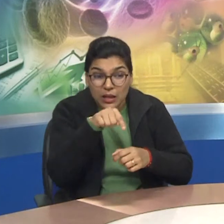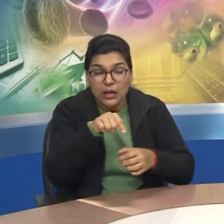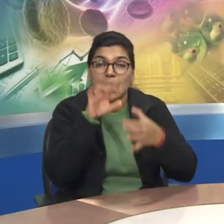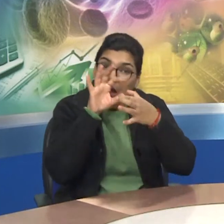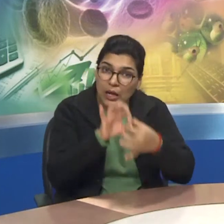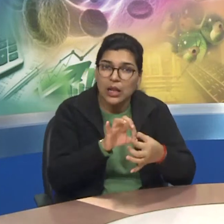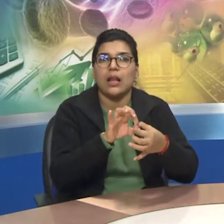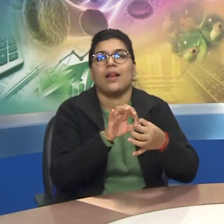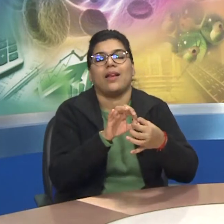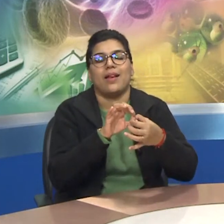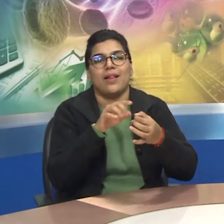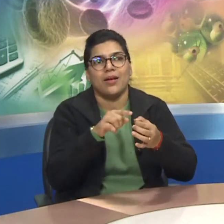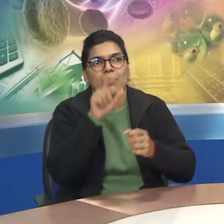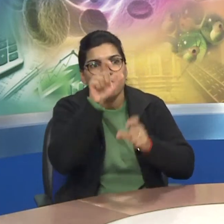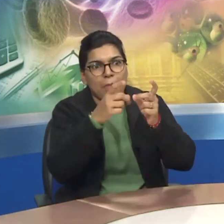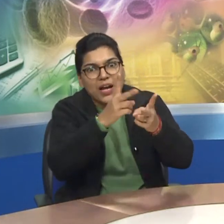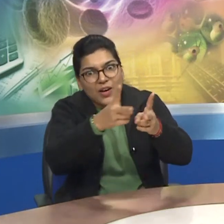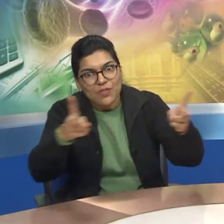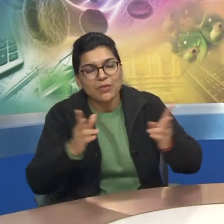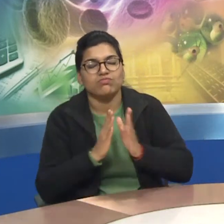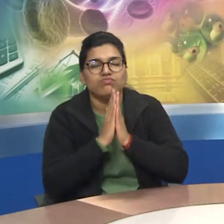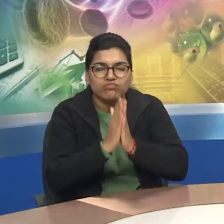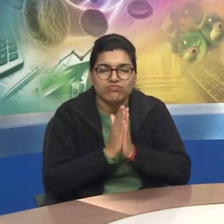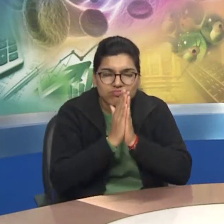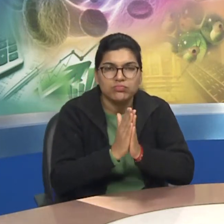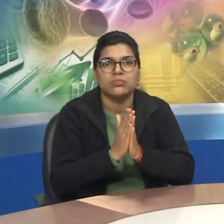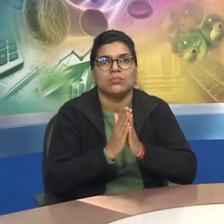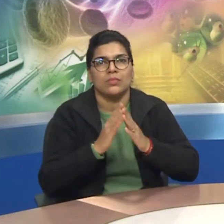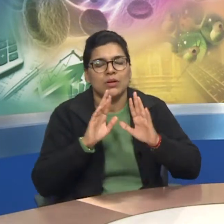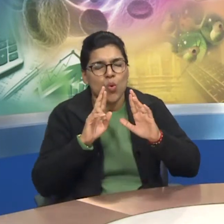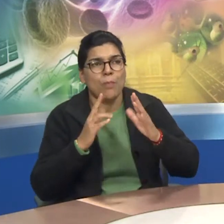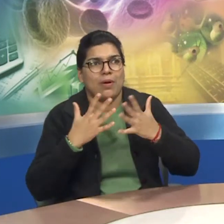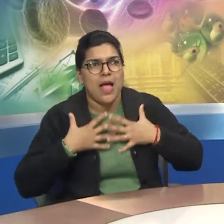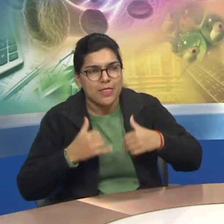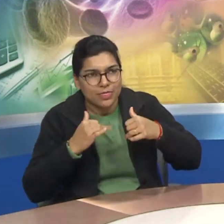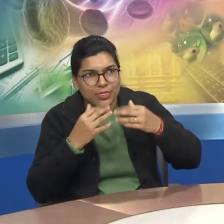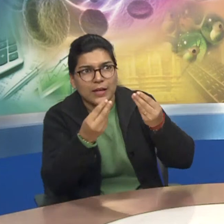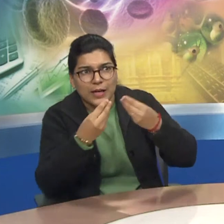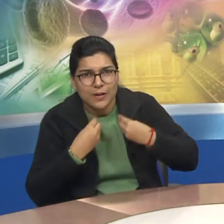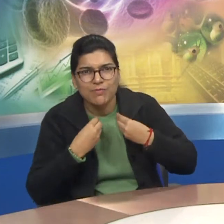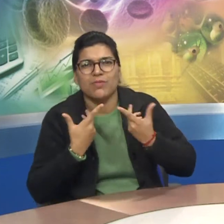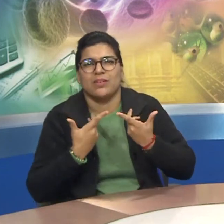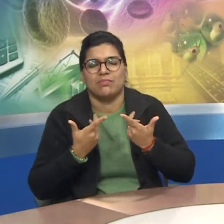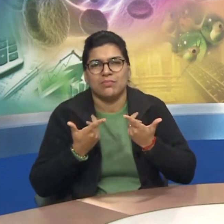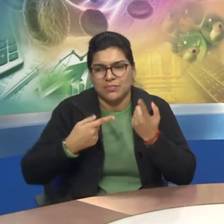A Prayer for Healing is a poem about the earth and about us.